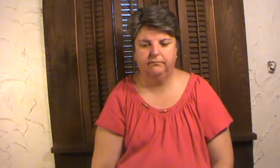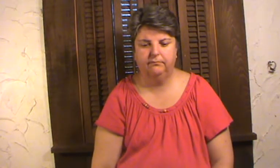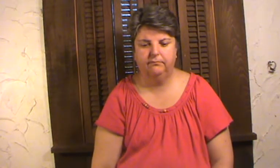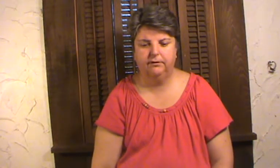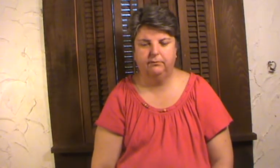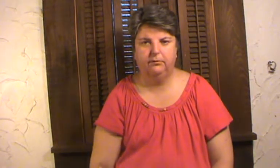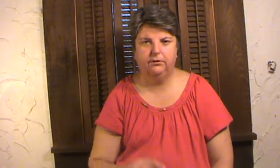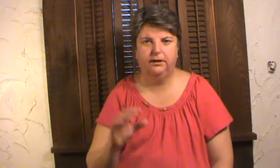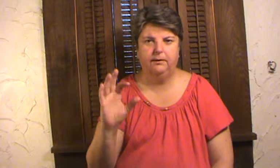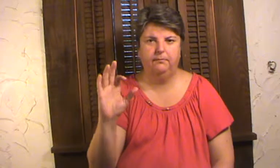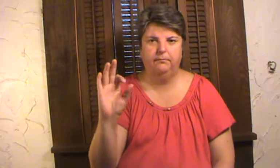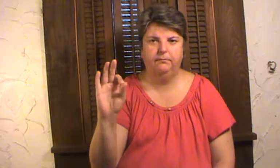One more time.